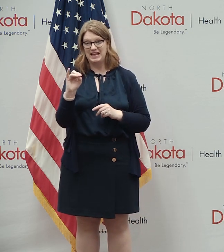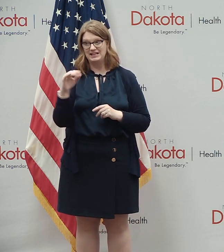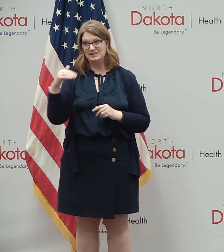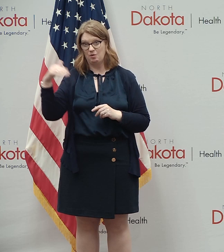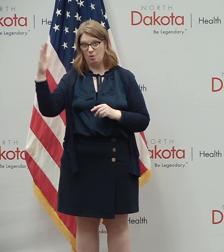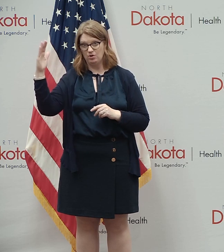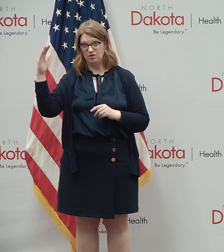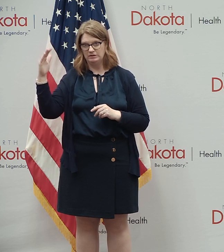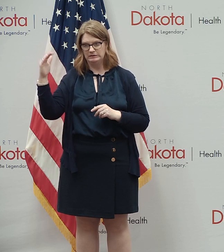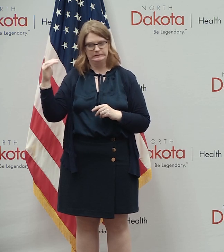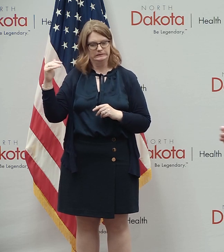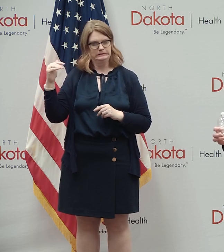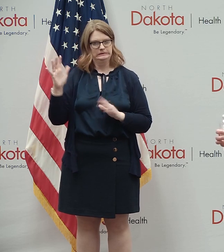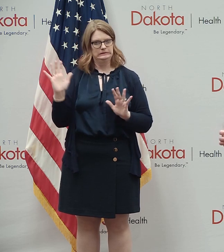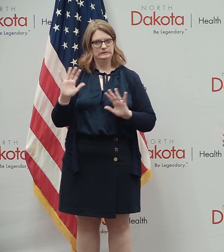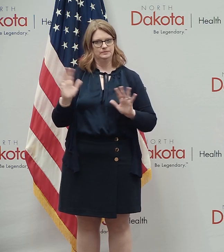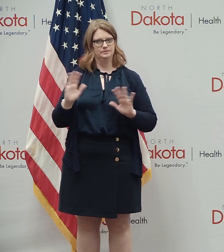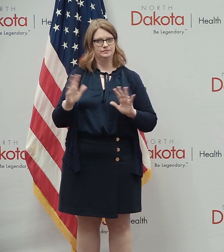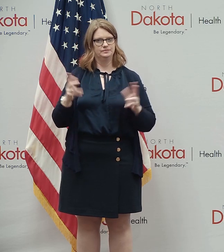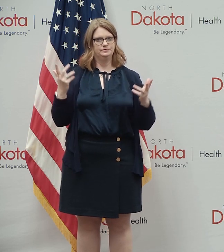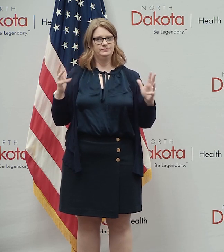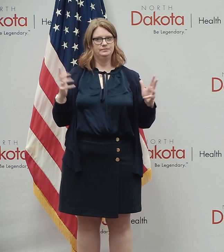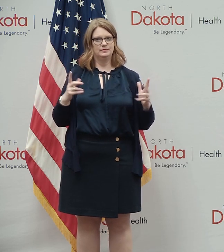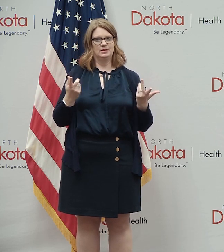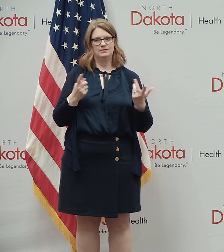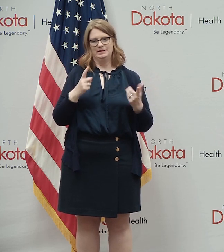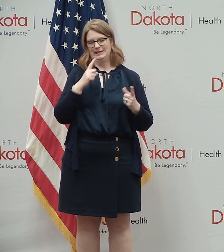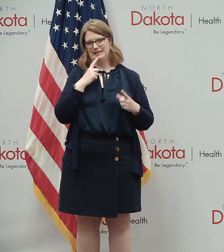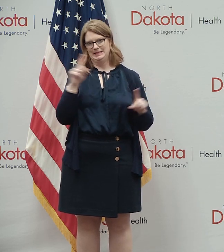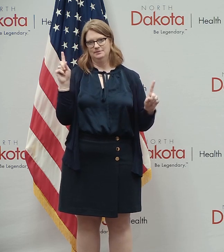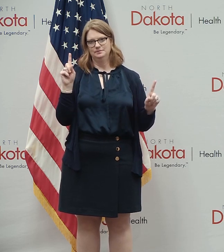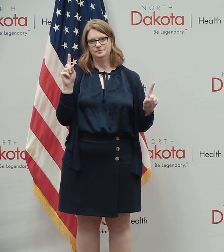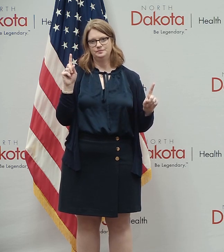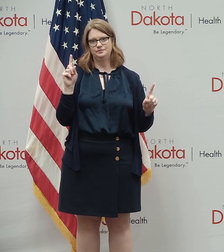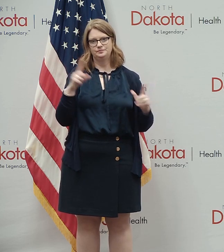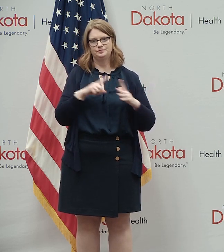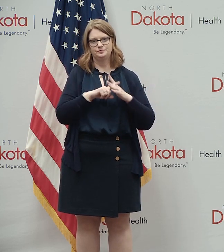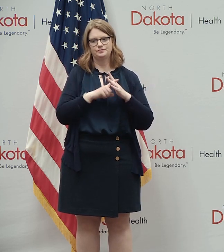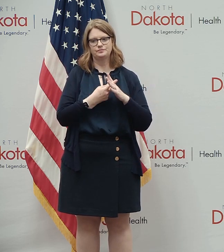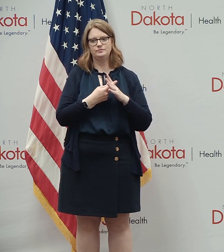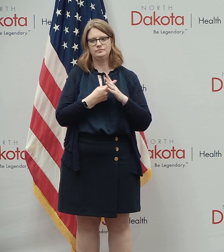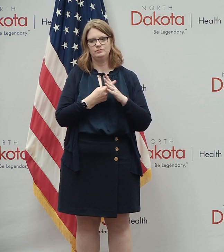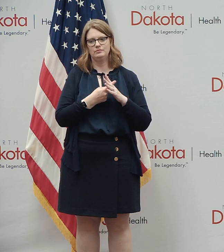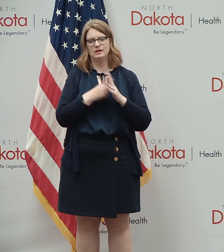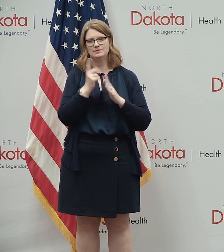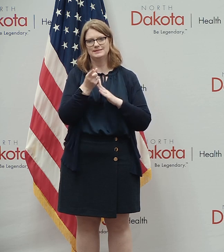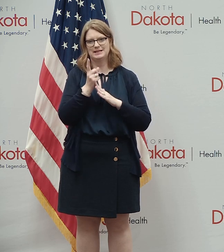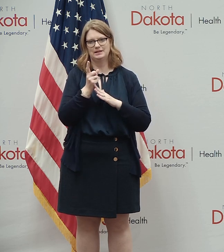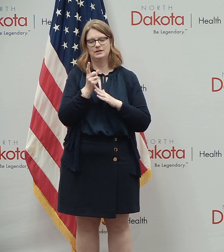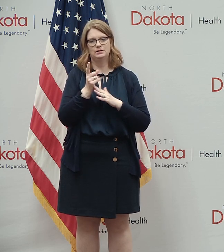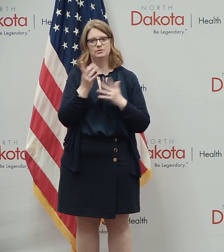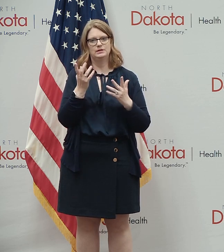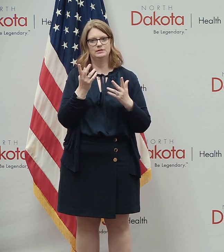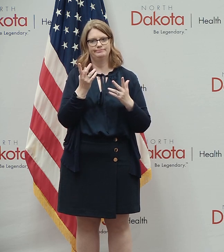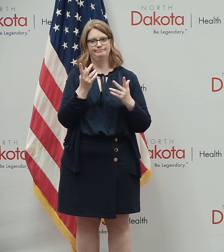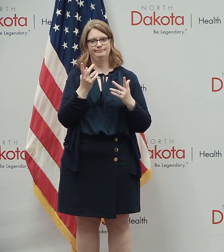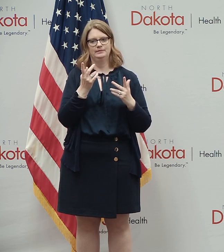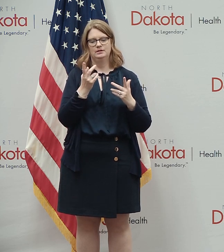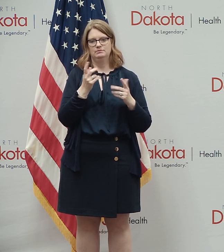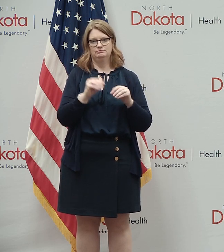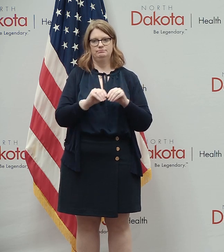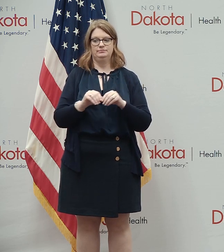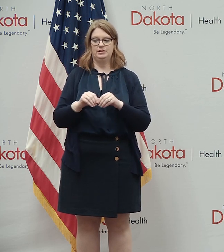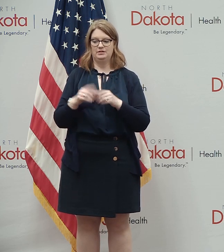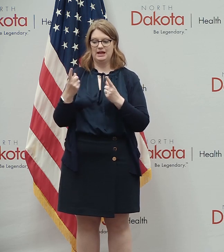the last thing we want to do is to come through this thing with such success is open up in a way where suddenly we find ourselves with a mass outbreak